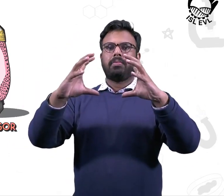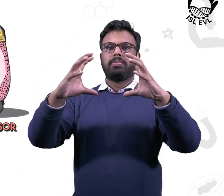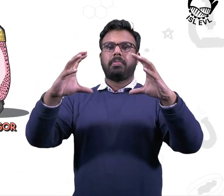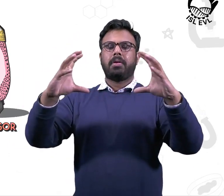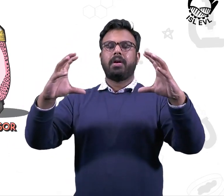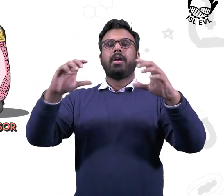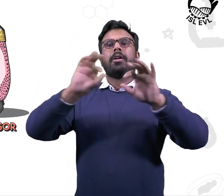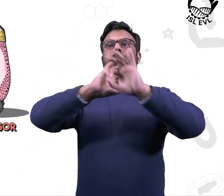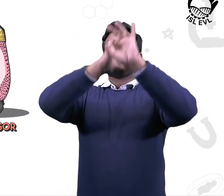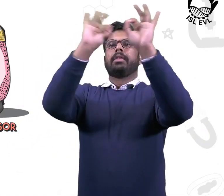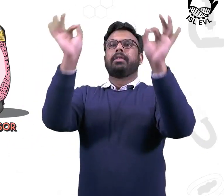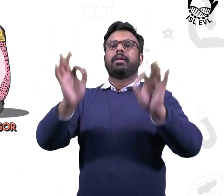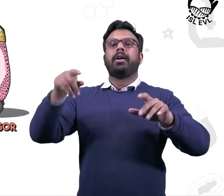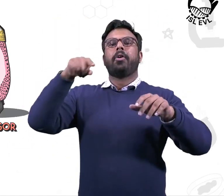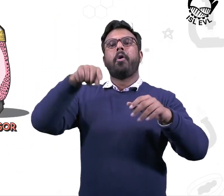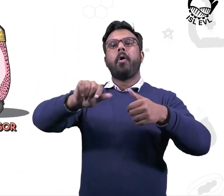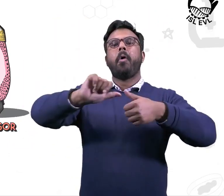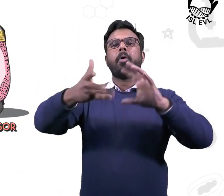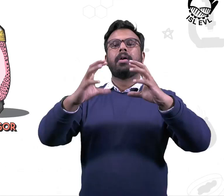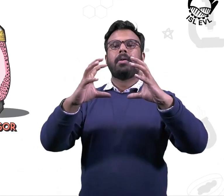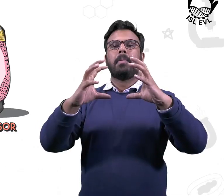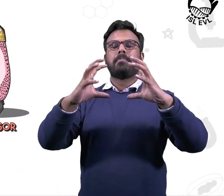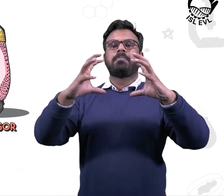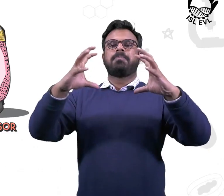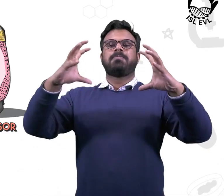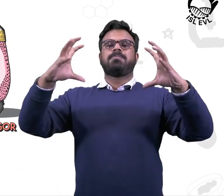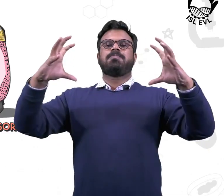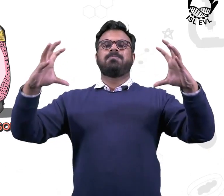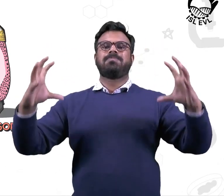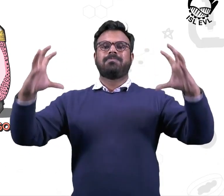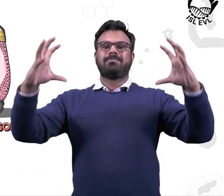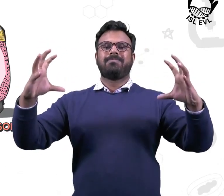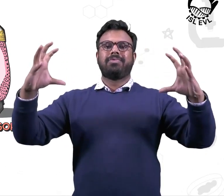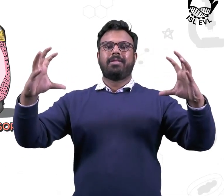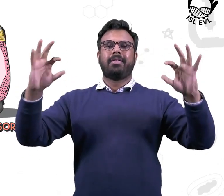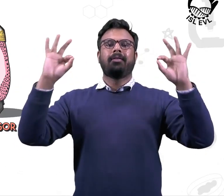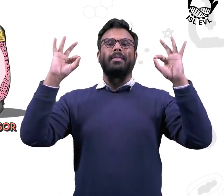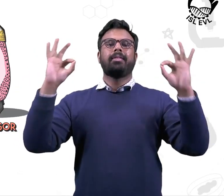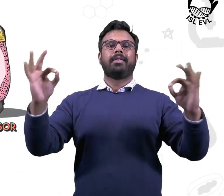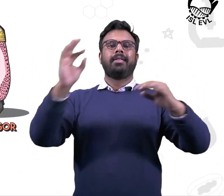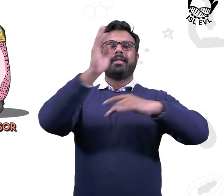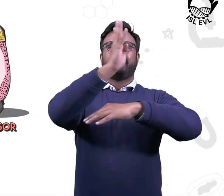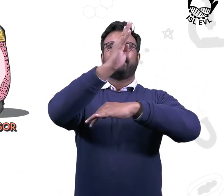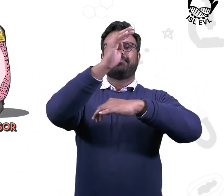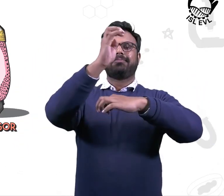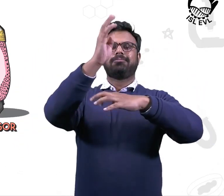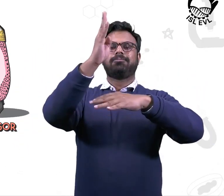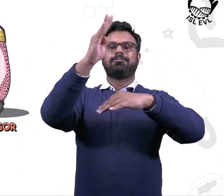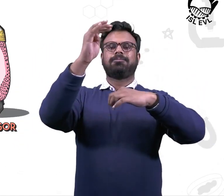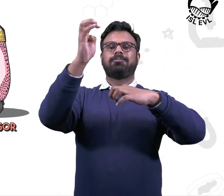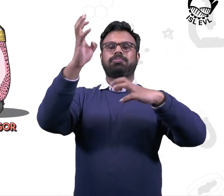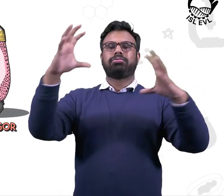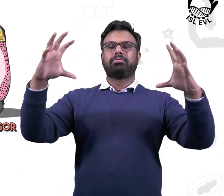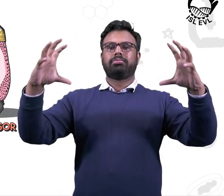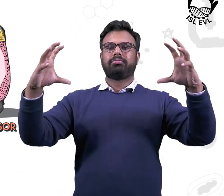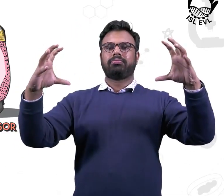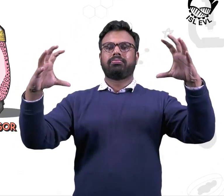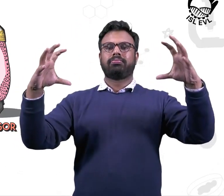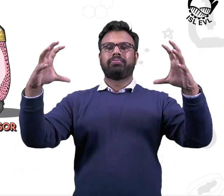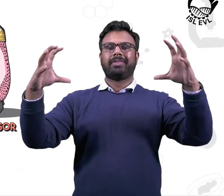the process of bacterial cell division. Bacterial growth was very